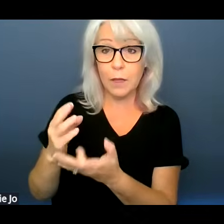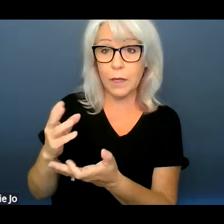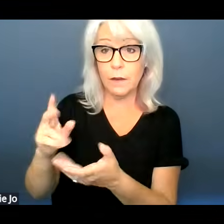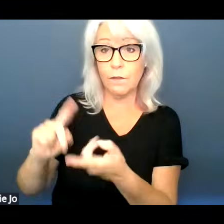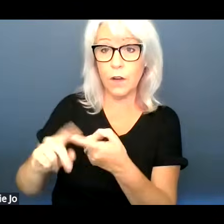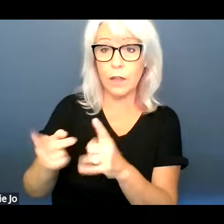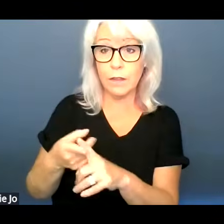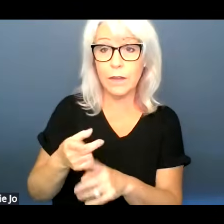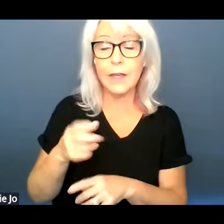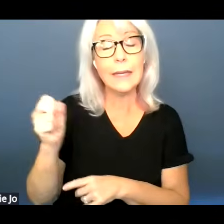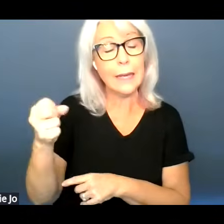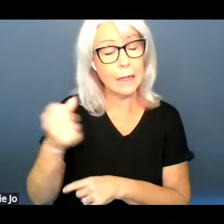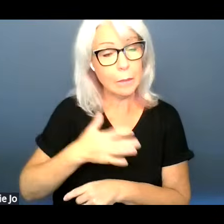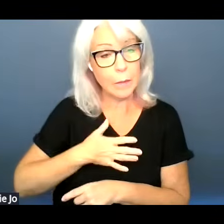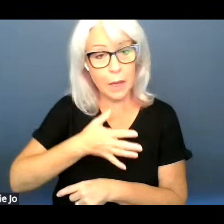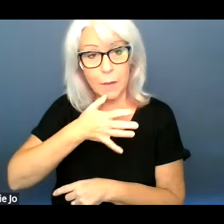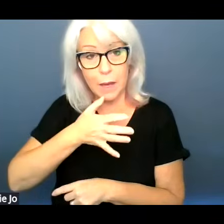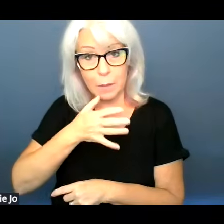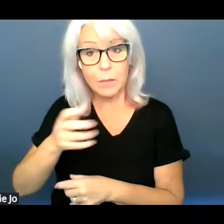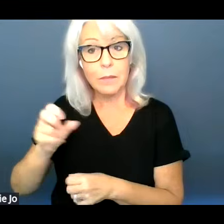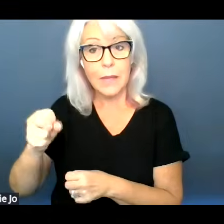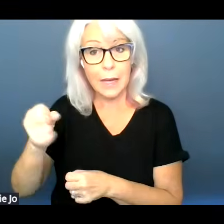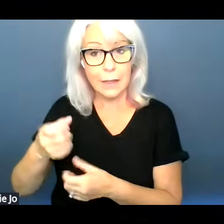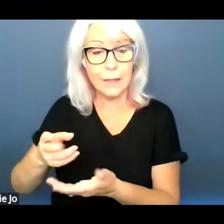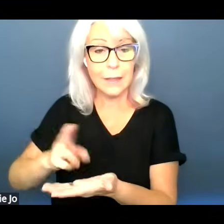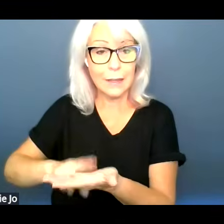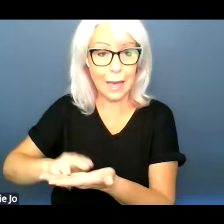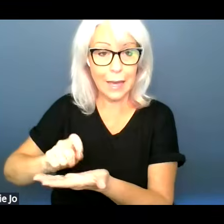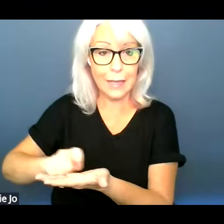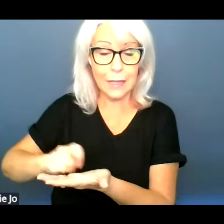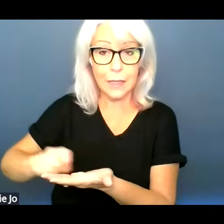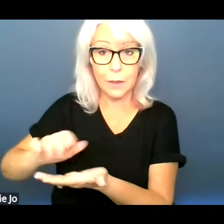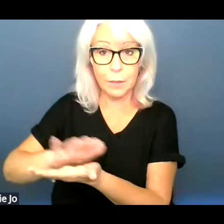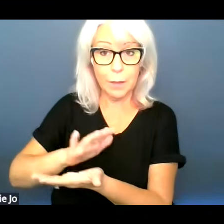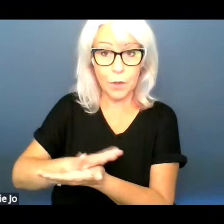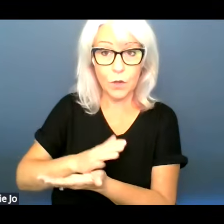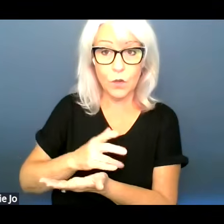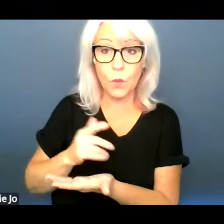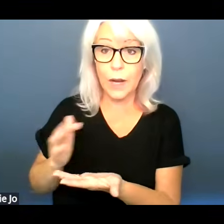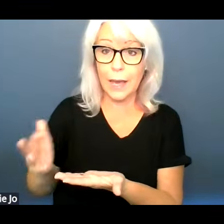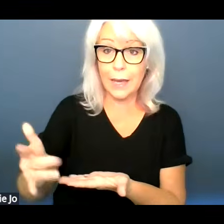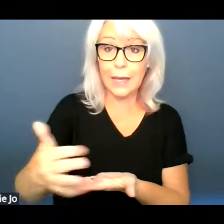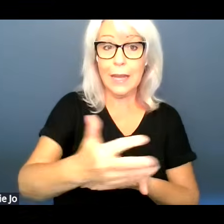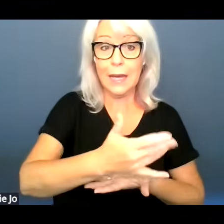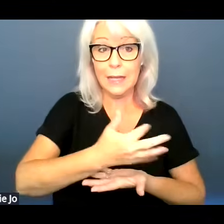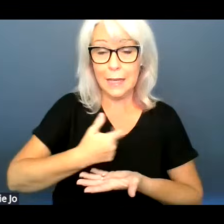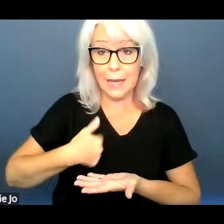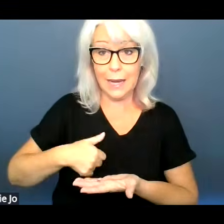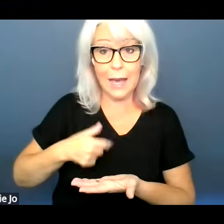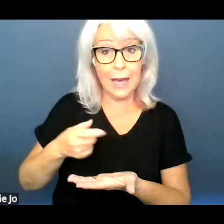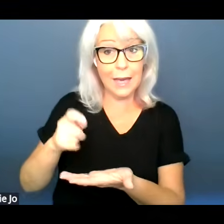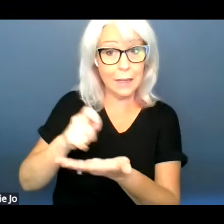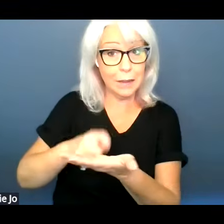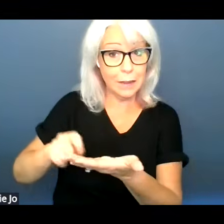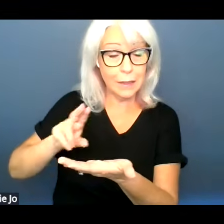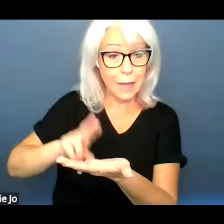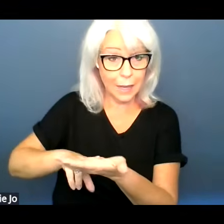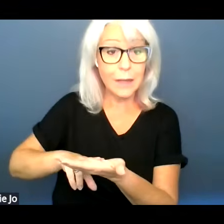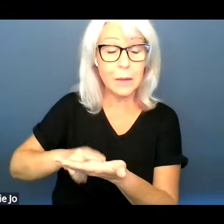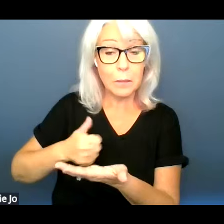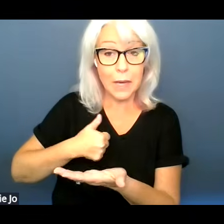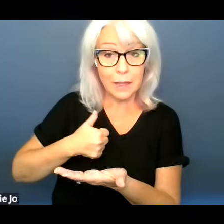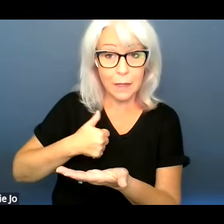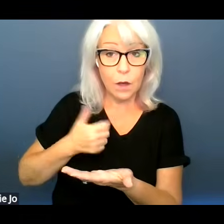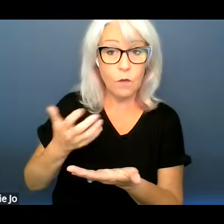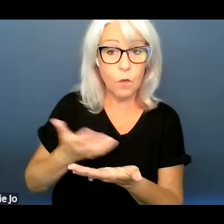other sheets for me. When I collected all the sheets, I didn't look closely and I signed what was sitting